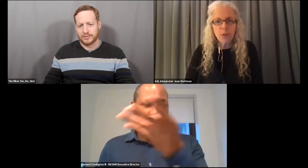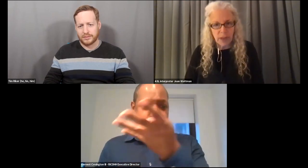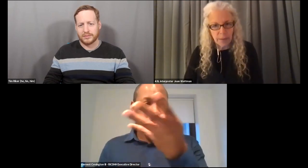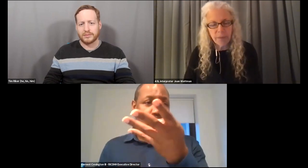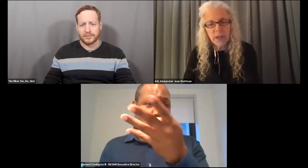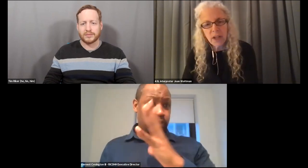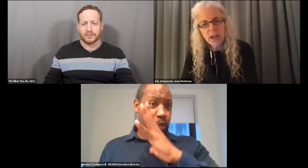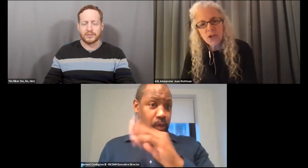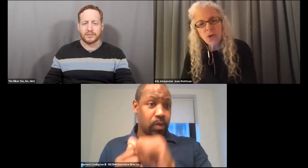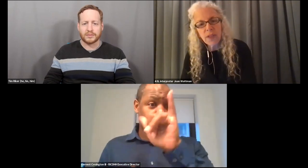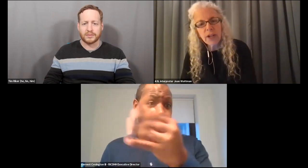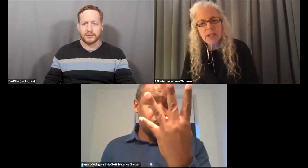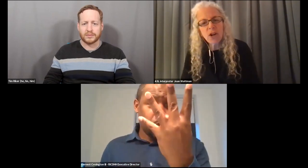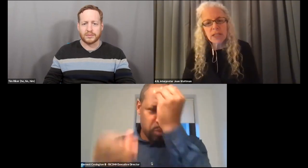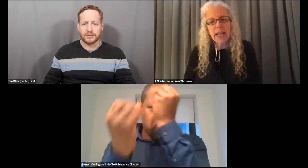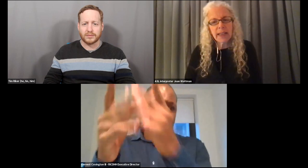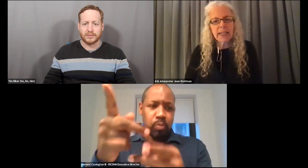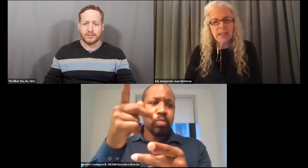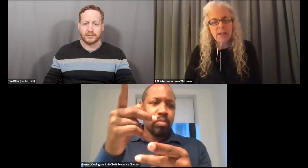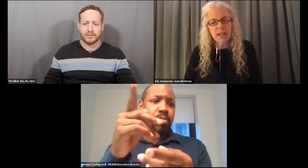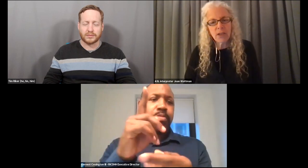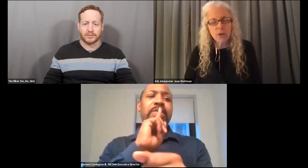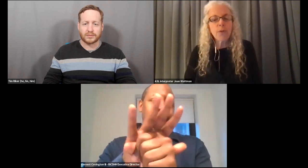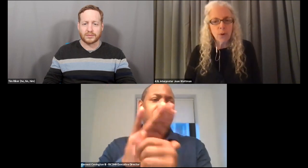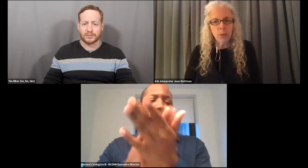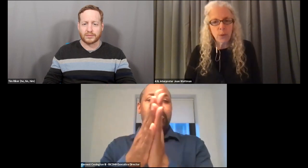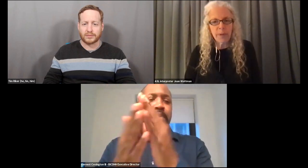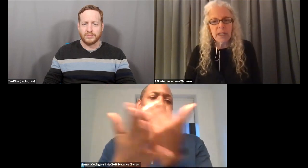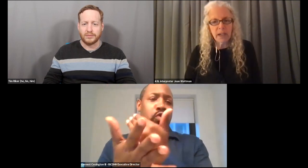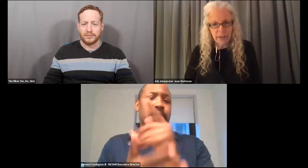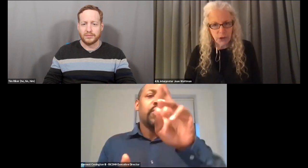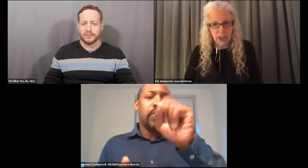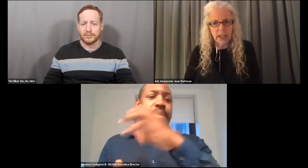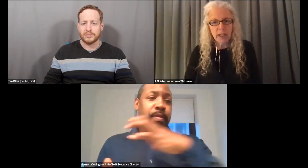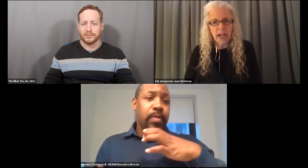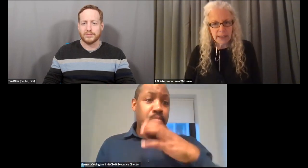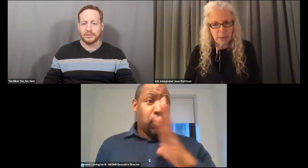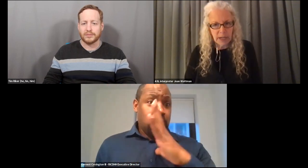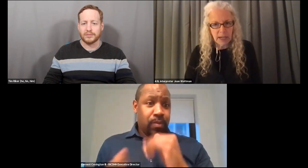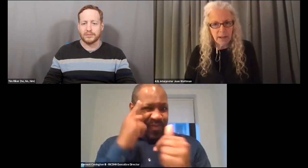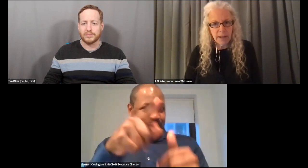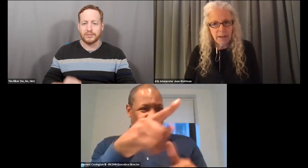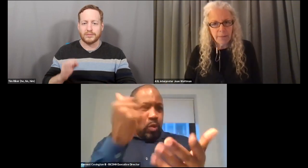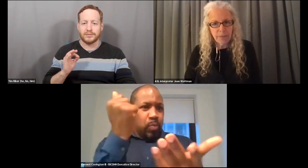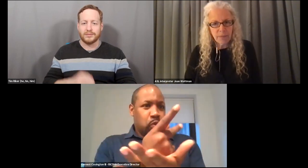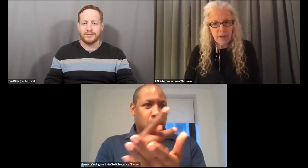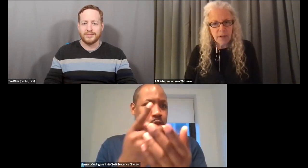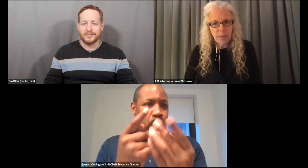them. So they could start to at least, those four would be officially on the committee